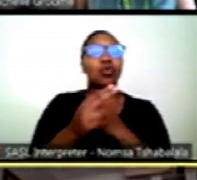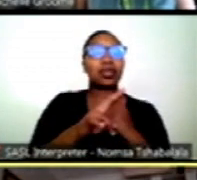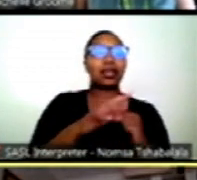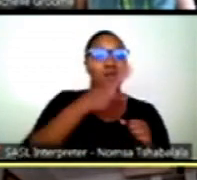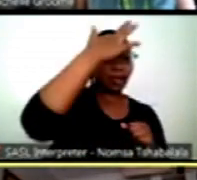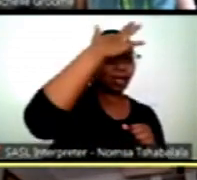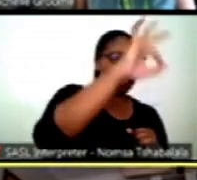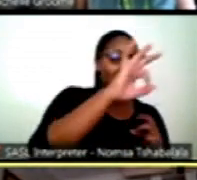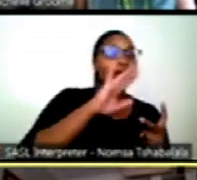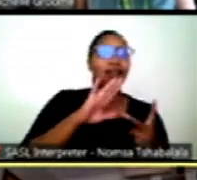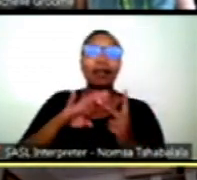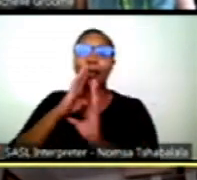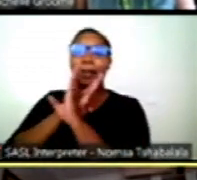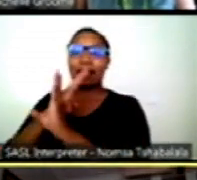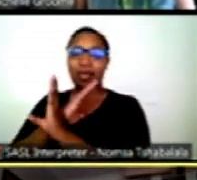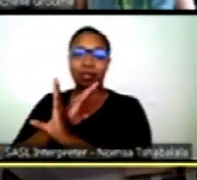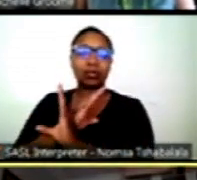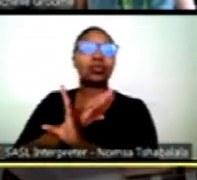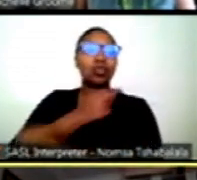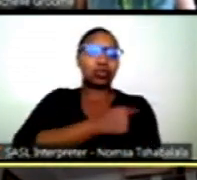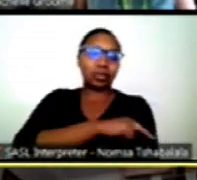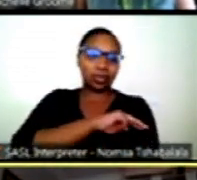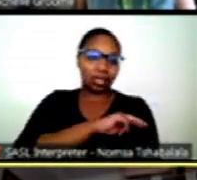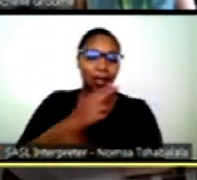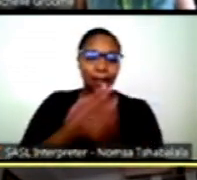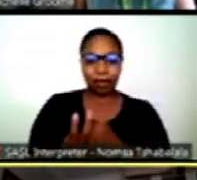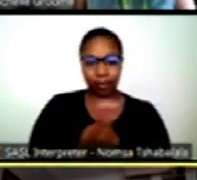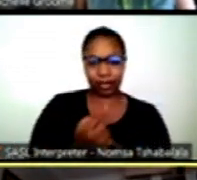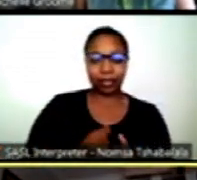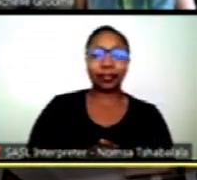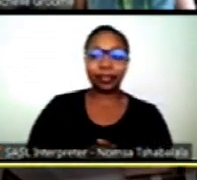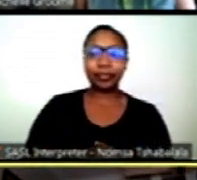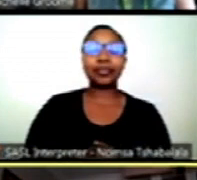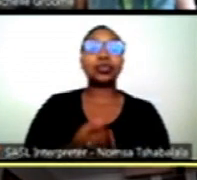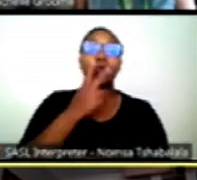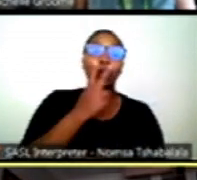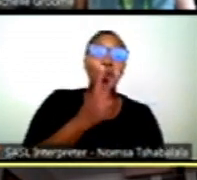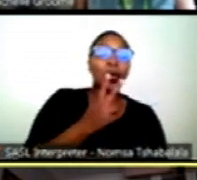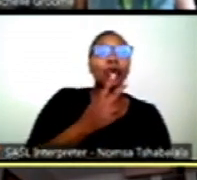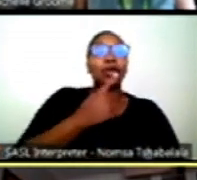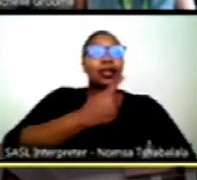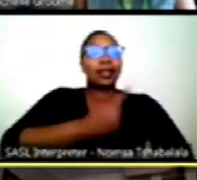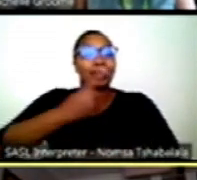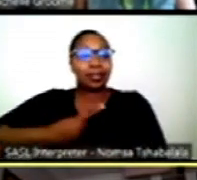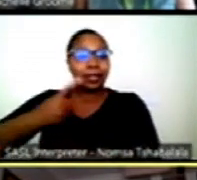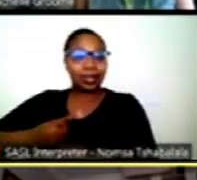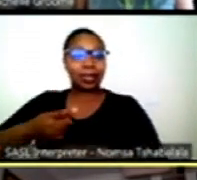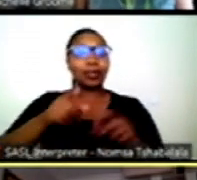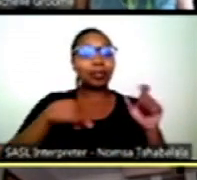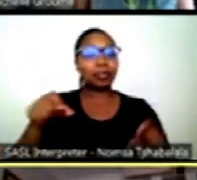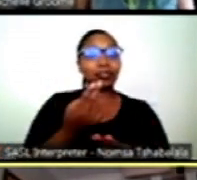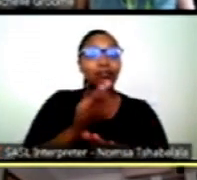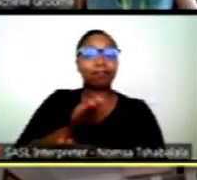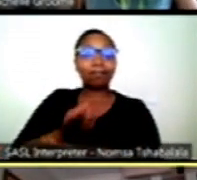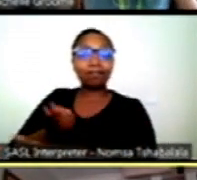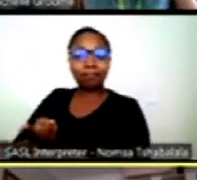sector. When you look at the daily average of admissions in the current 14 days and compared to the previous 14